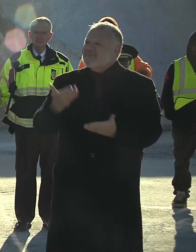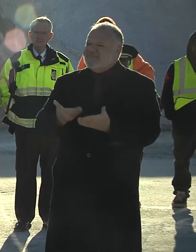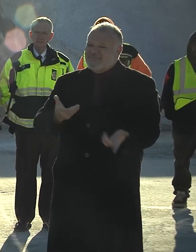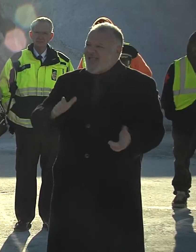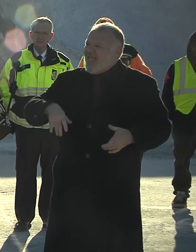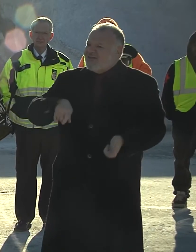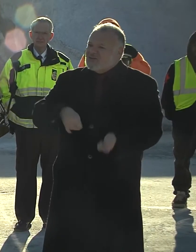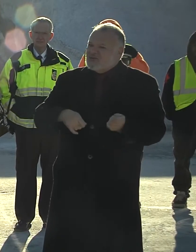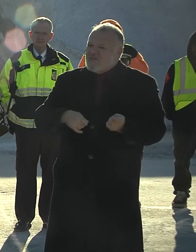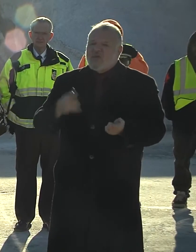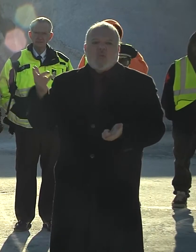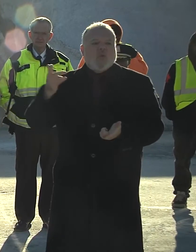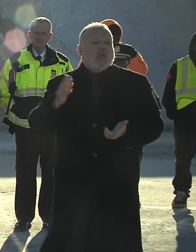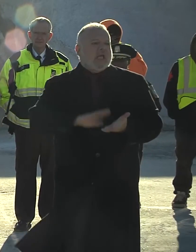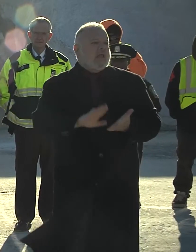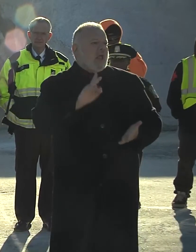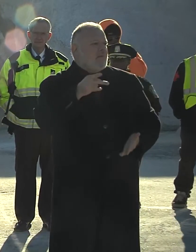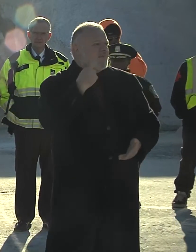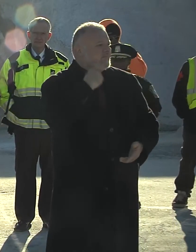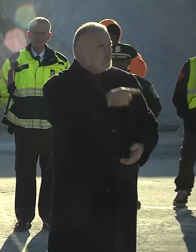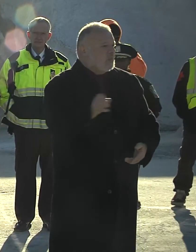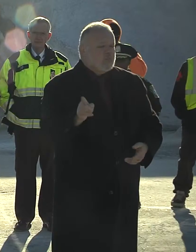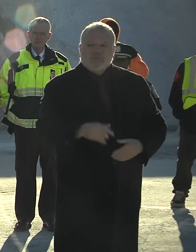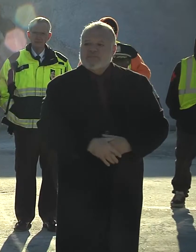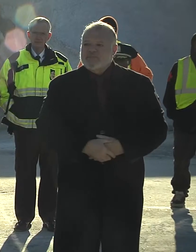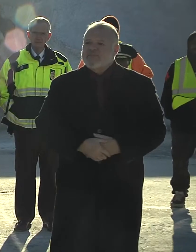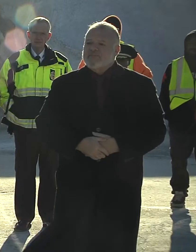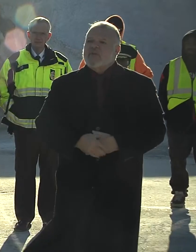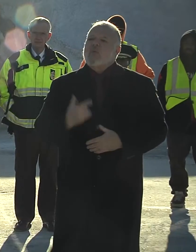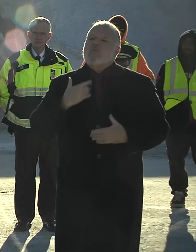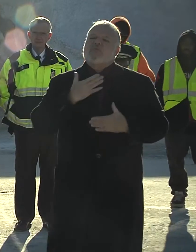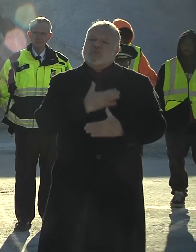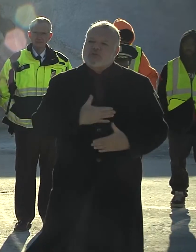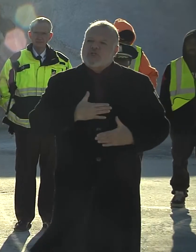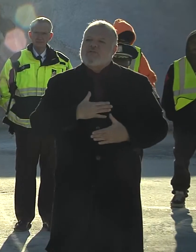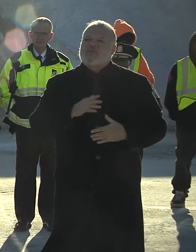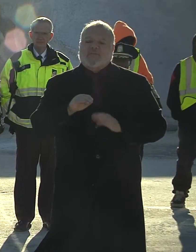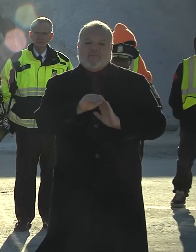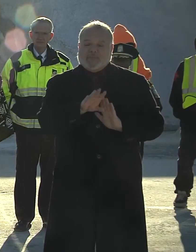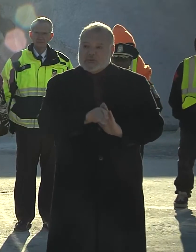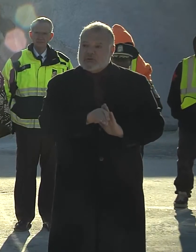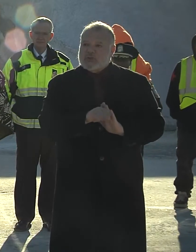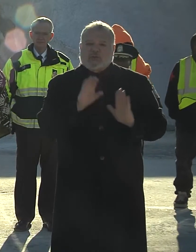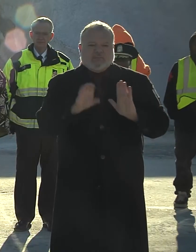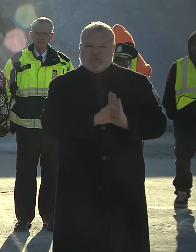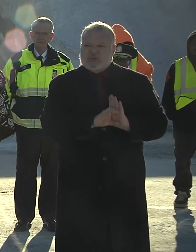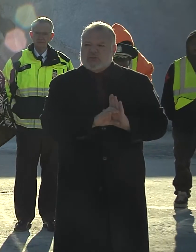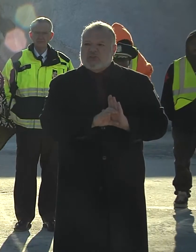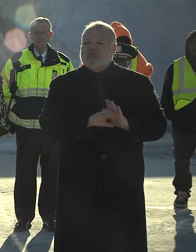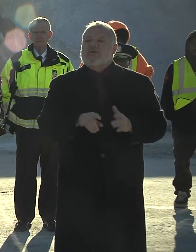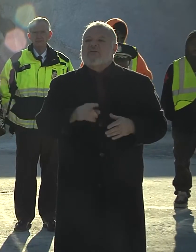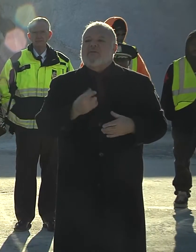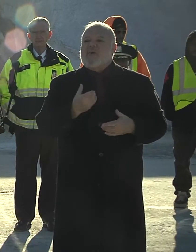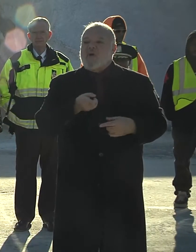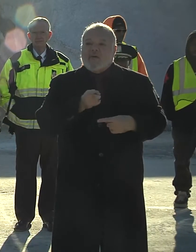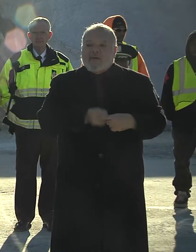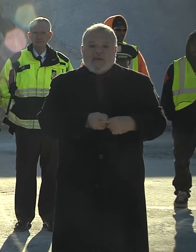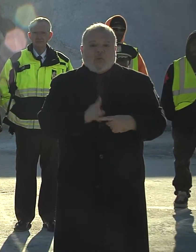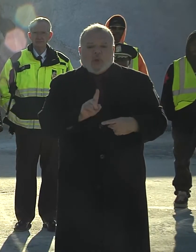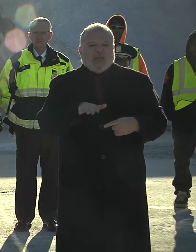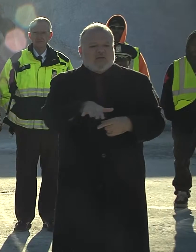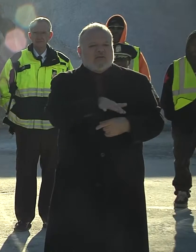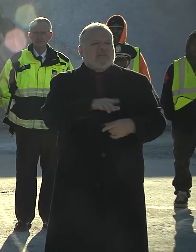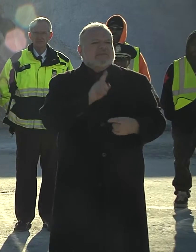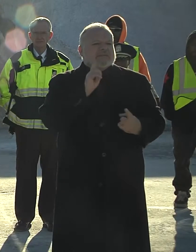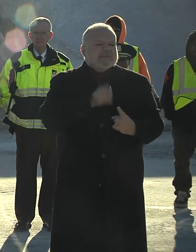we would really appreciate that. And to all of our neighborhood residents who use space savers,